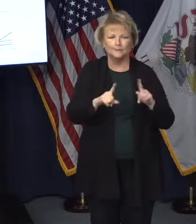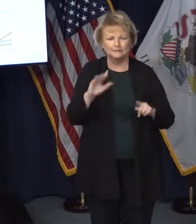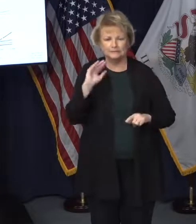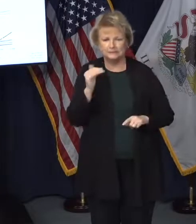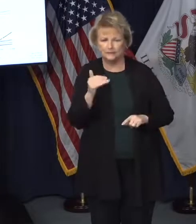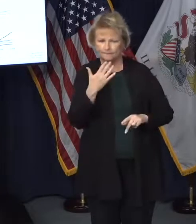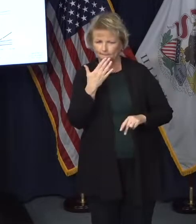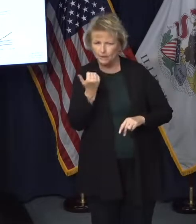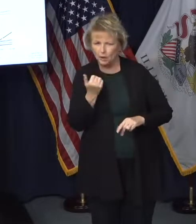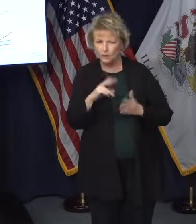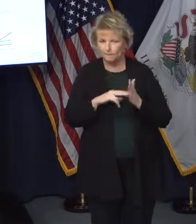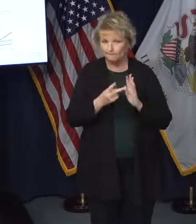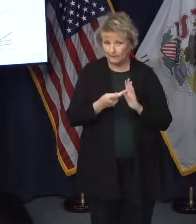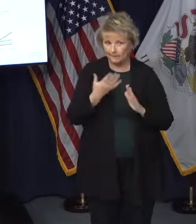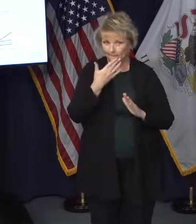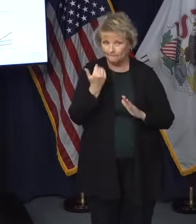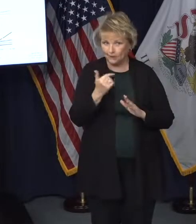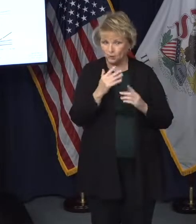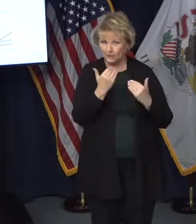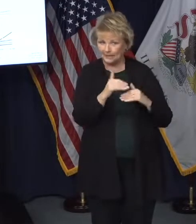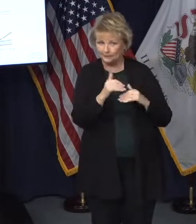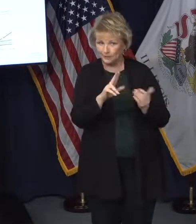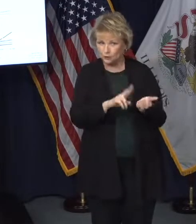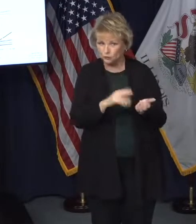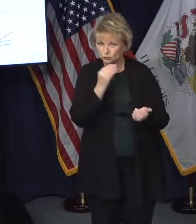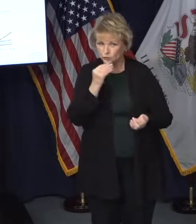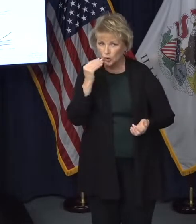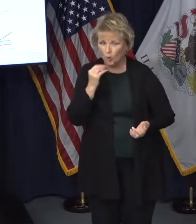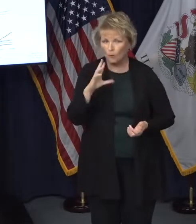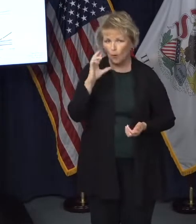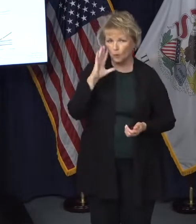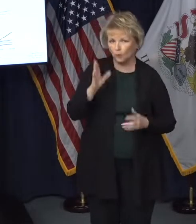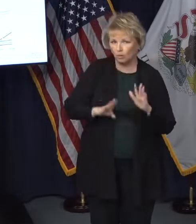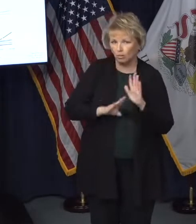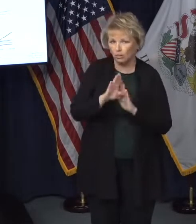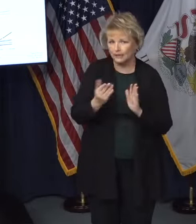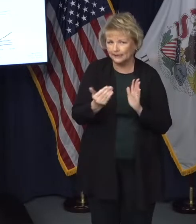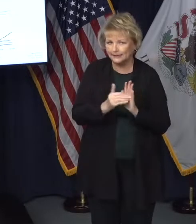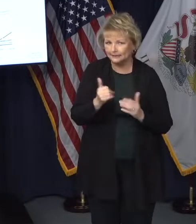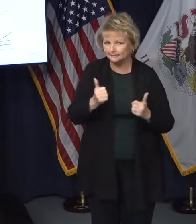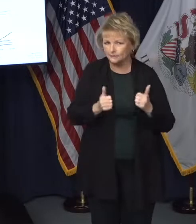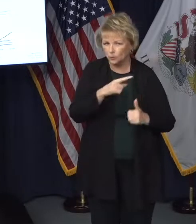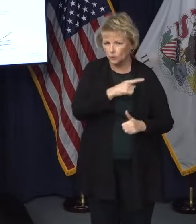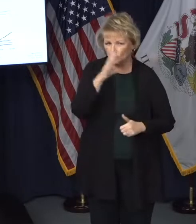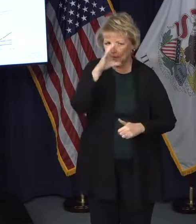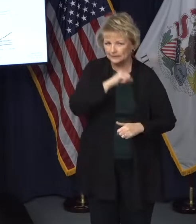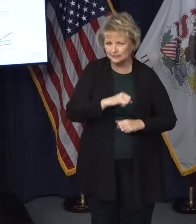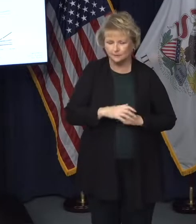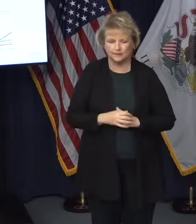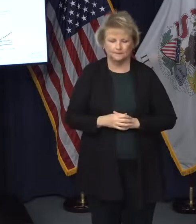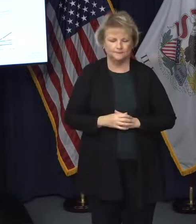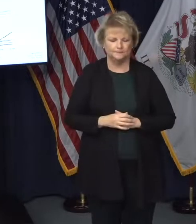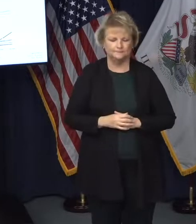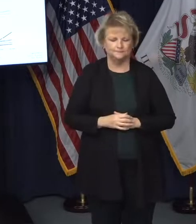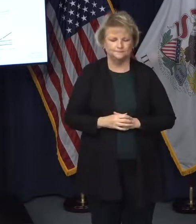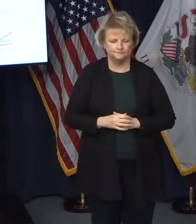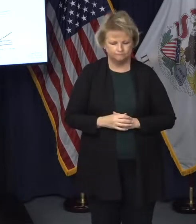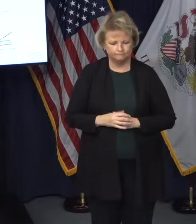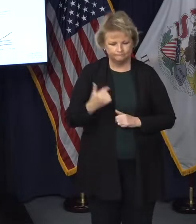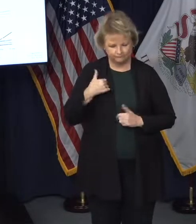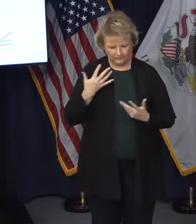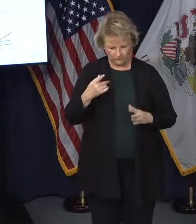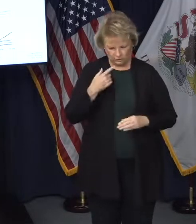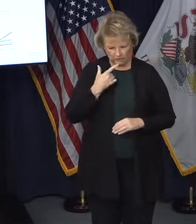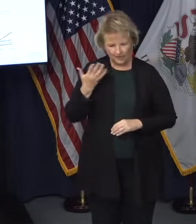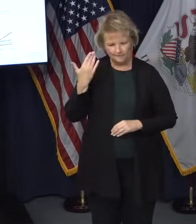down. Does that mean we're better at containing it, or we're on the verge of a spike in cases by your estimation? So I think I've said this